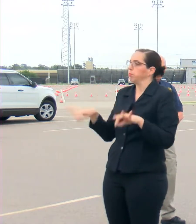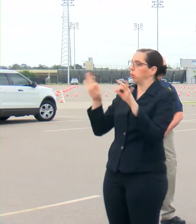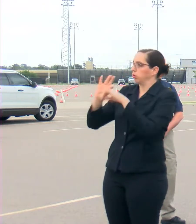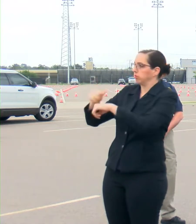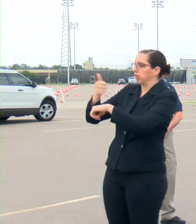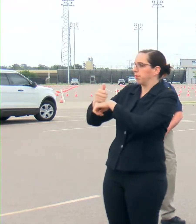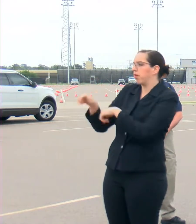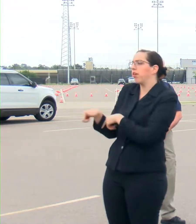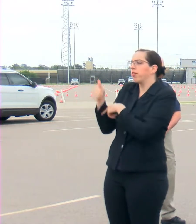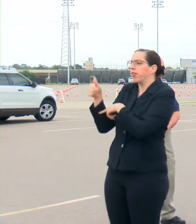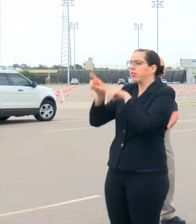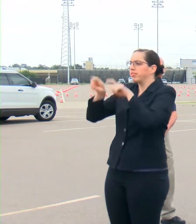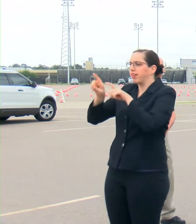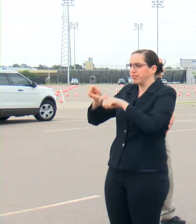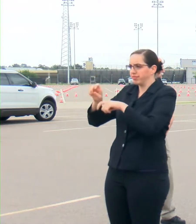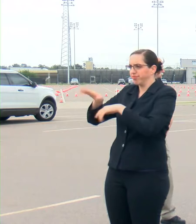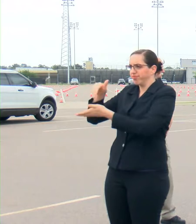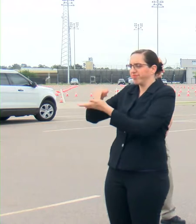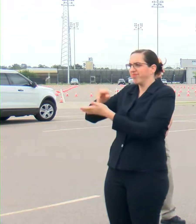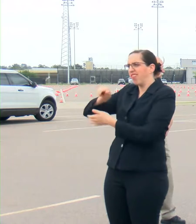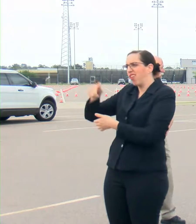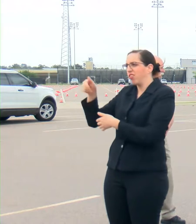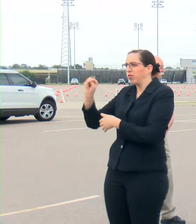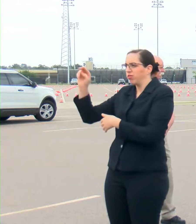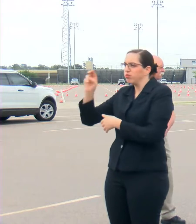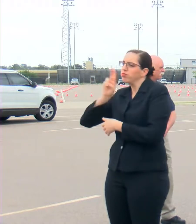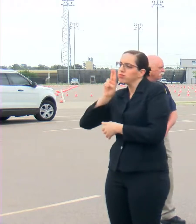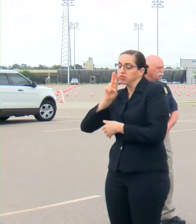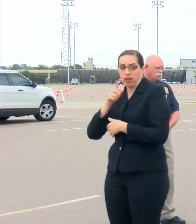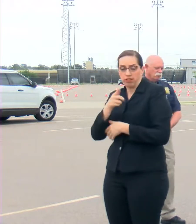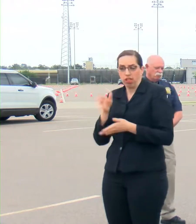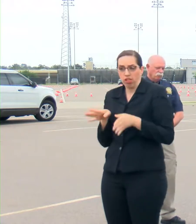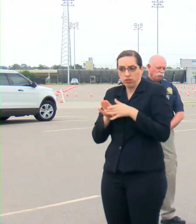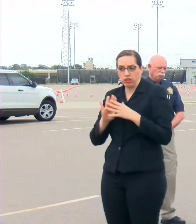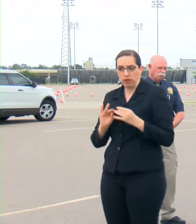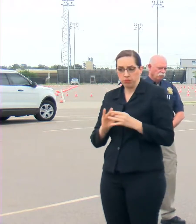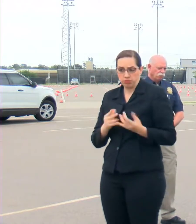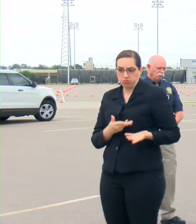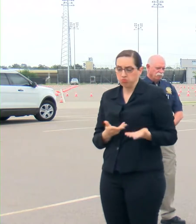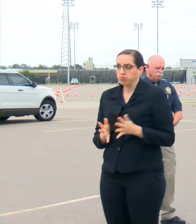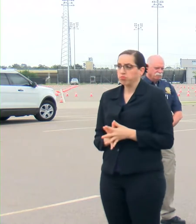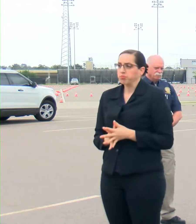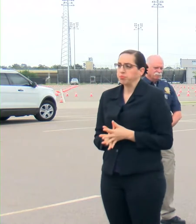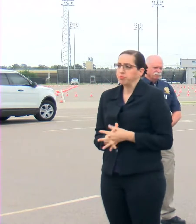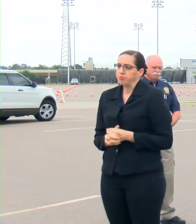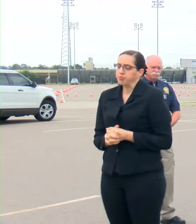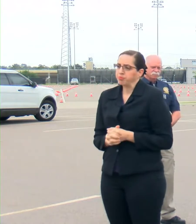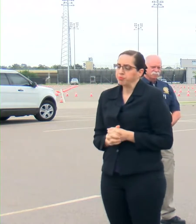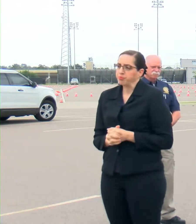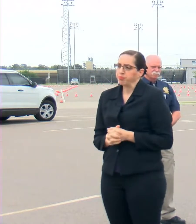Houston. Congresswoman Lee, you want to have any closing comments before we stop?